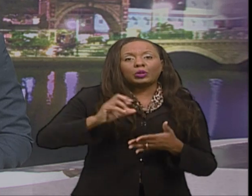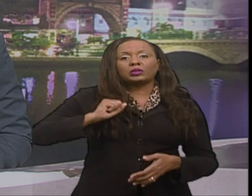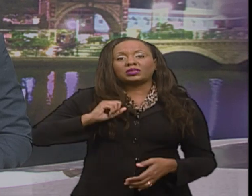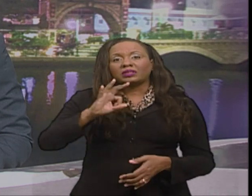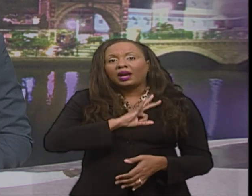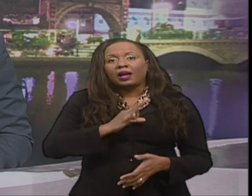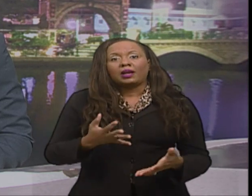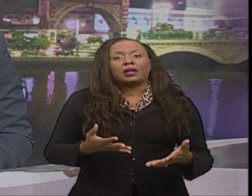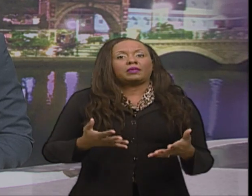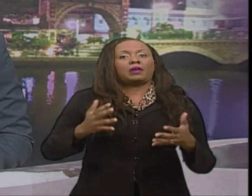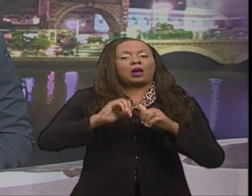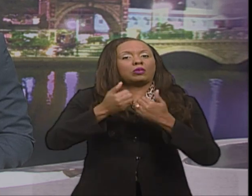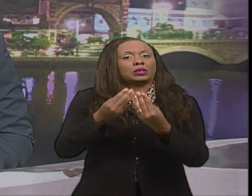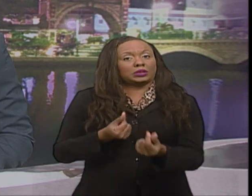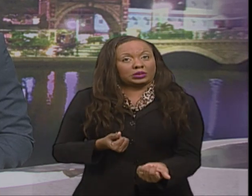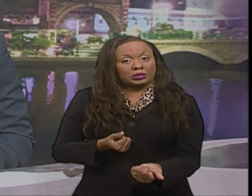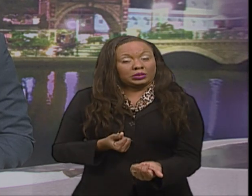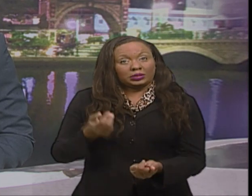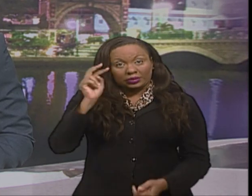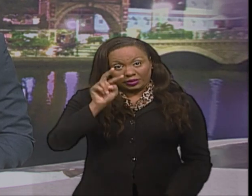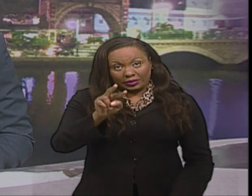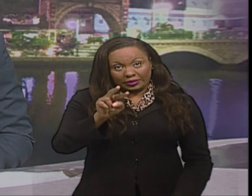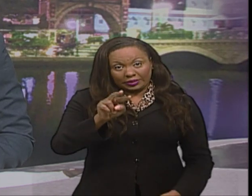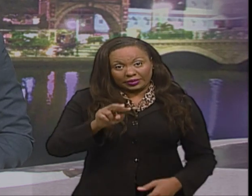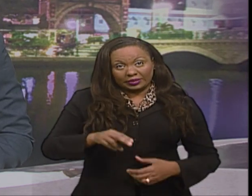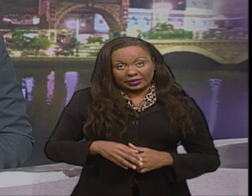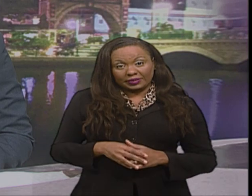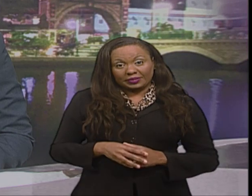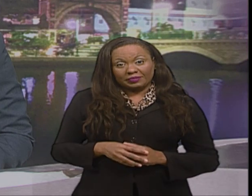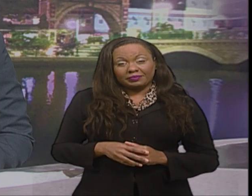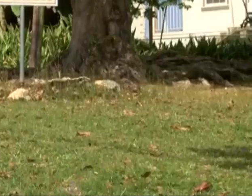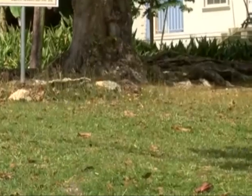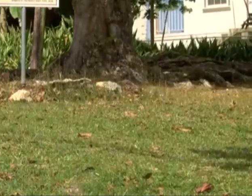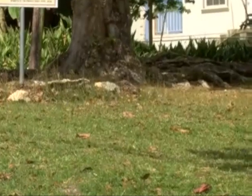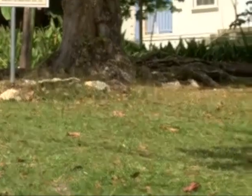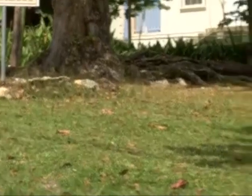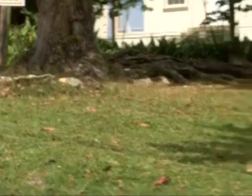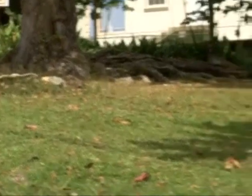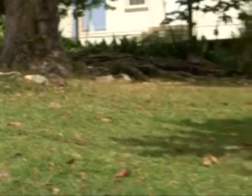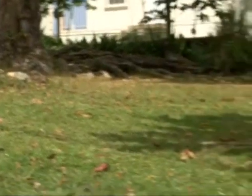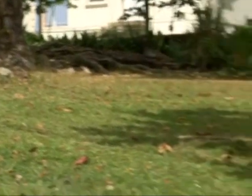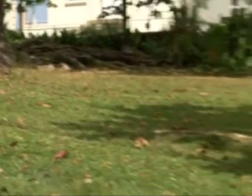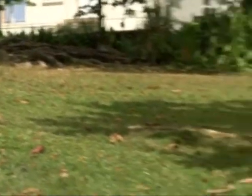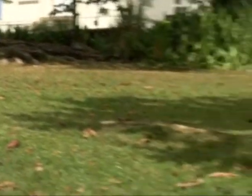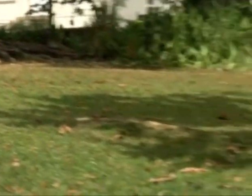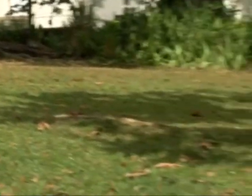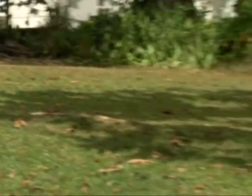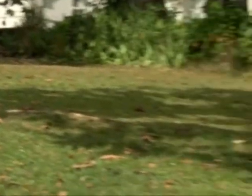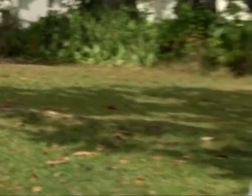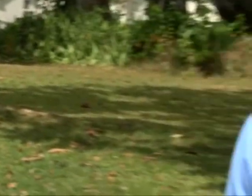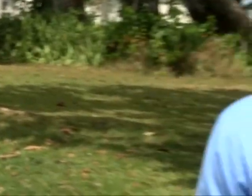his staff is doing to address them. Kareem Smith reports. Just weeks after a stabbing rocked the Grantley